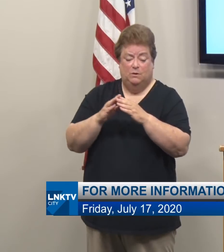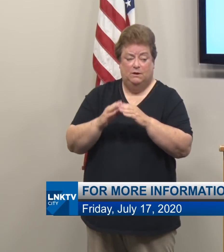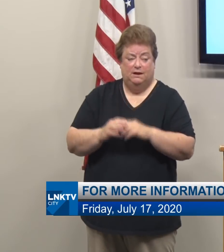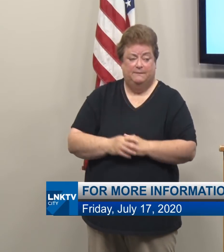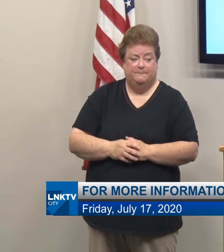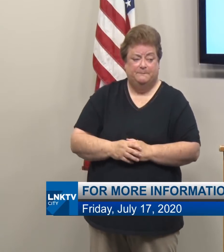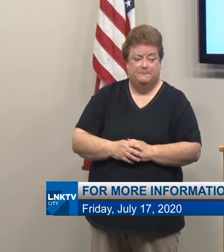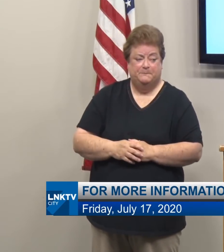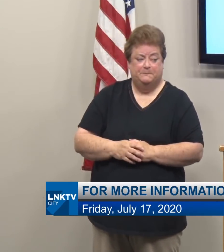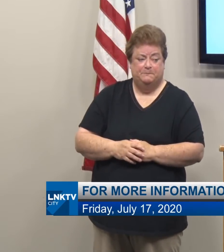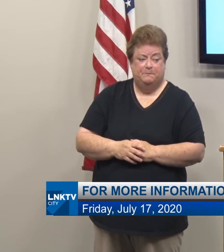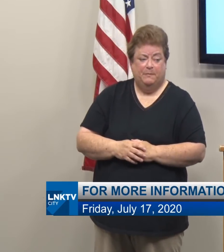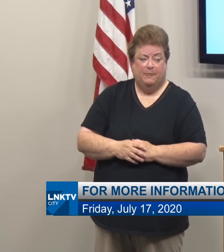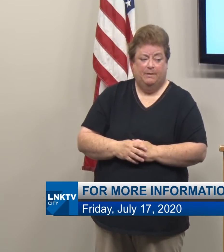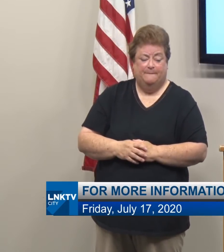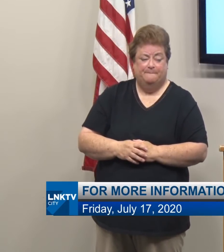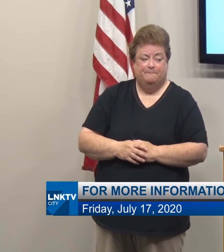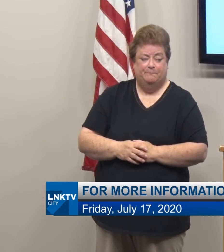tracing.